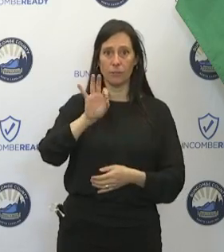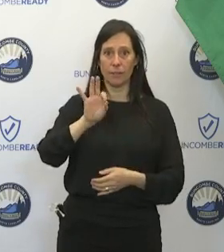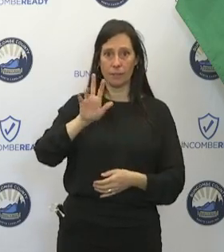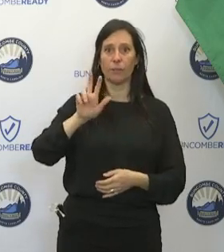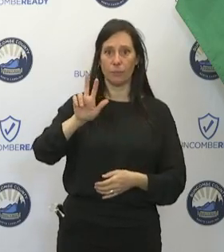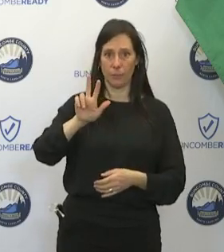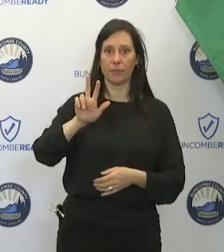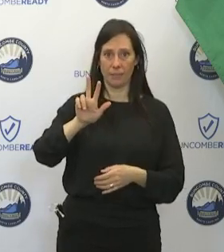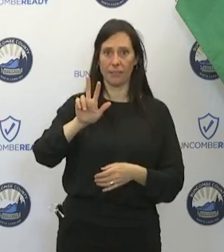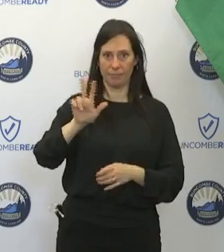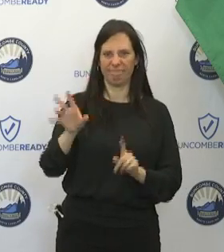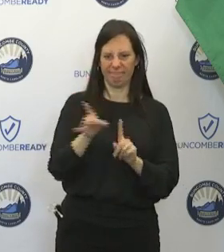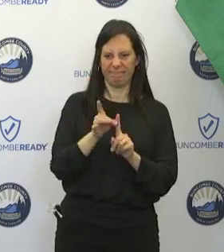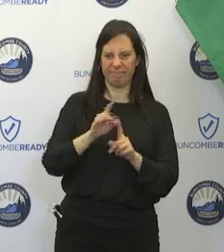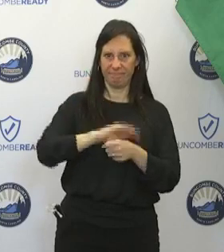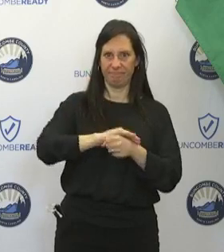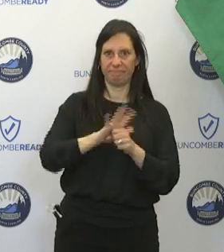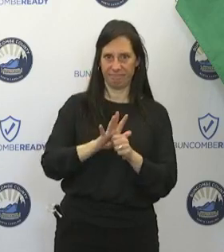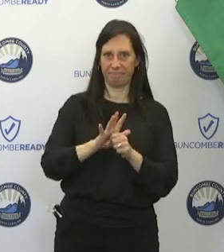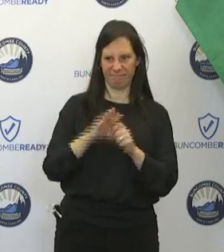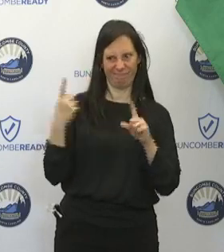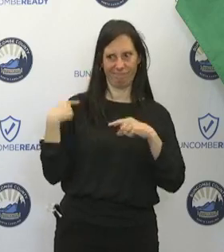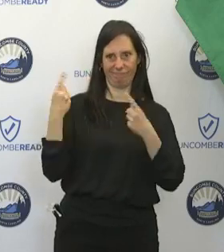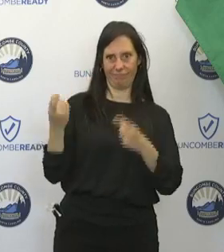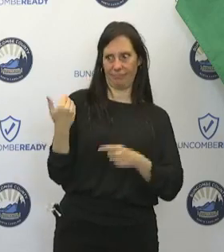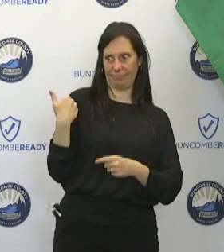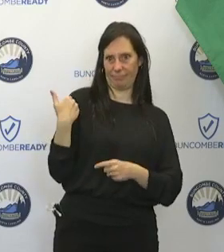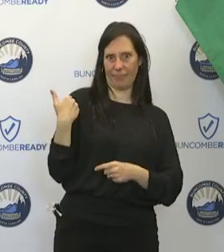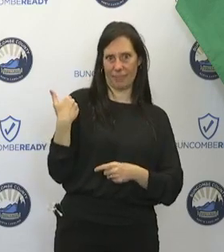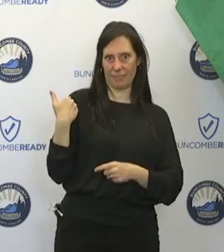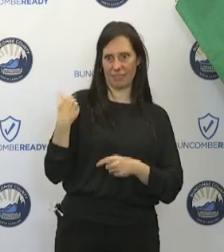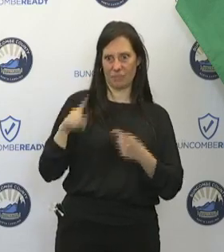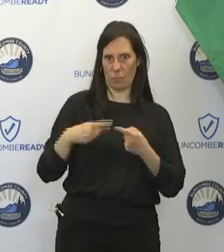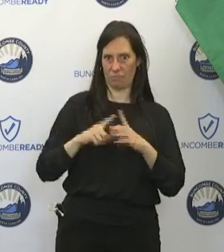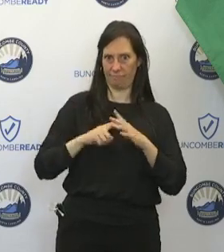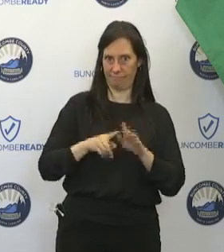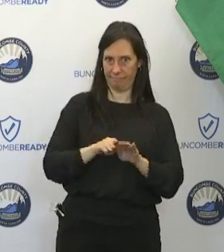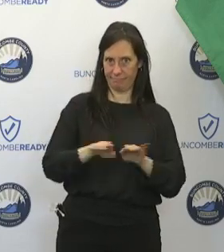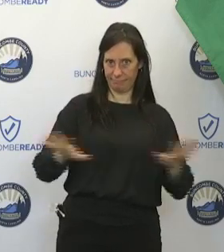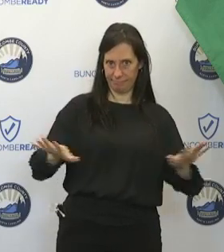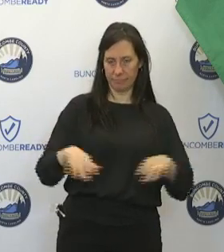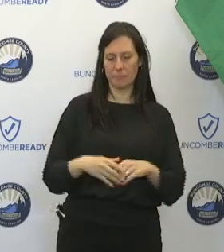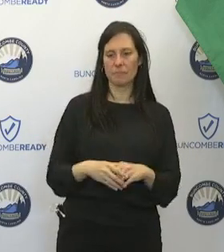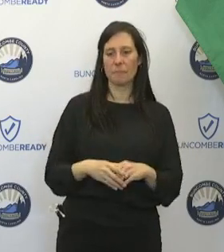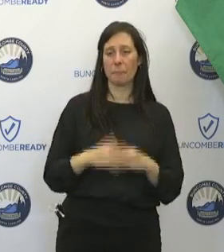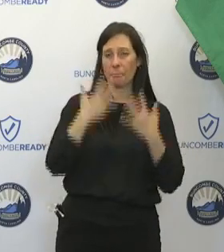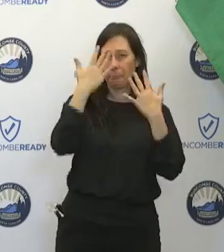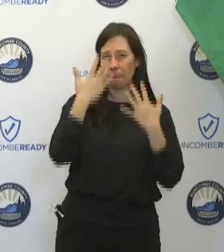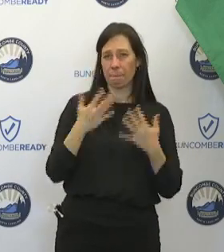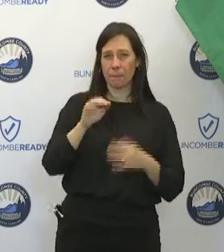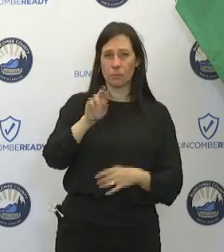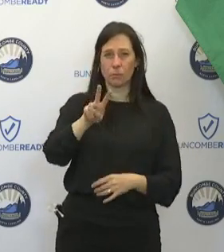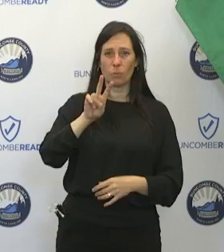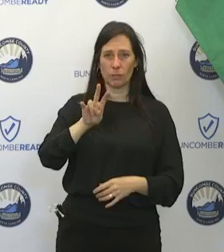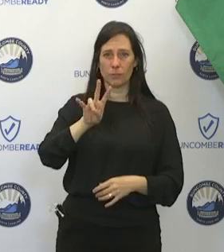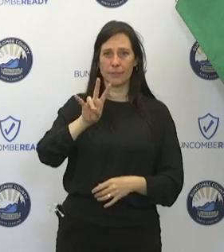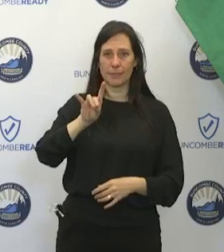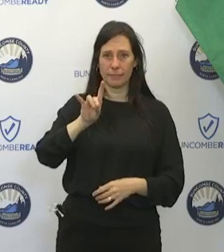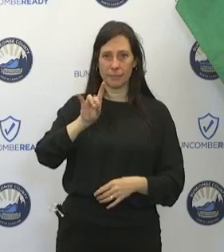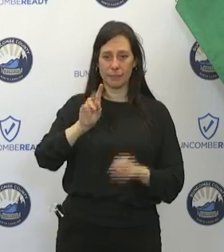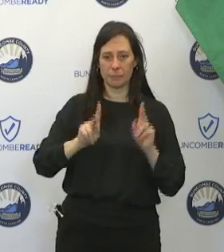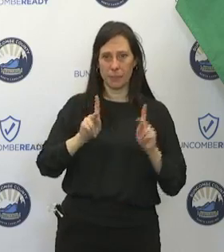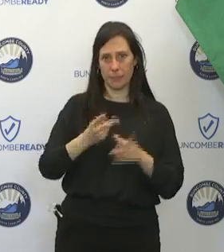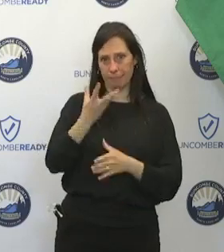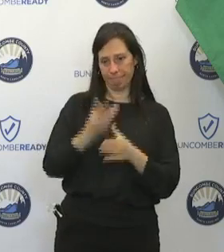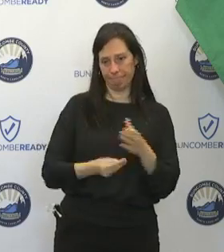14,193 confirmed cases of COVID-19 since pandemic start. And sadly, there have been 270 COVID-19 related deaths